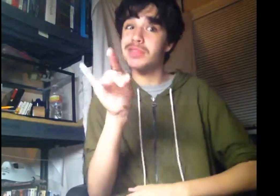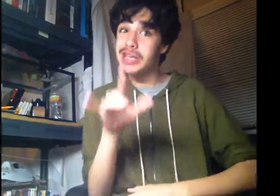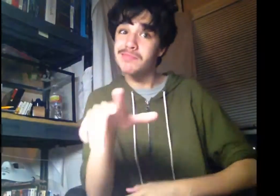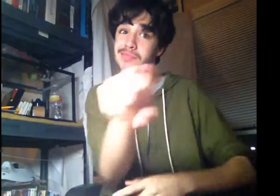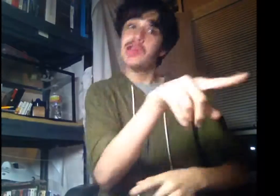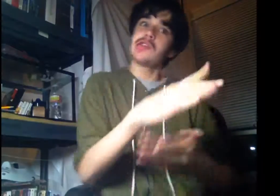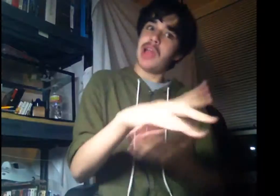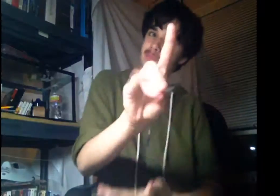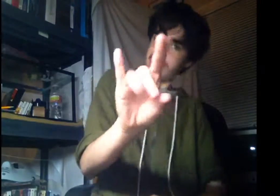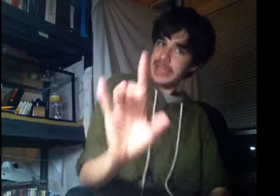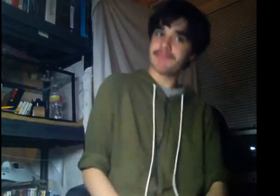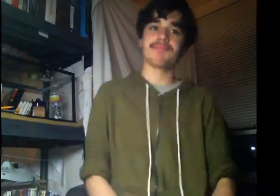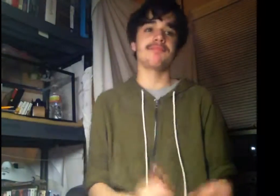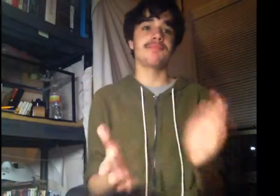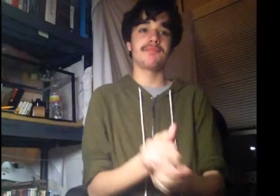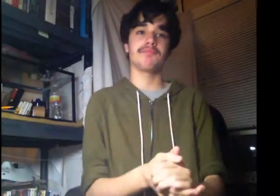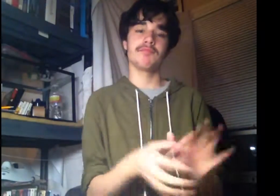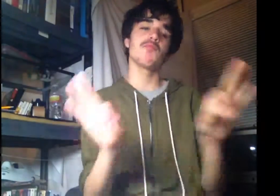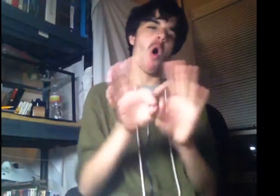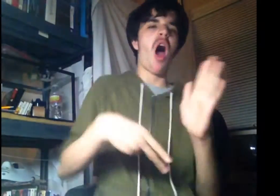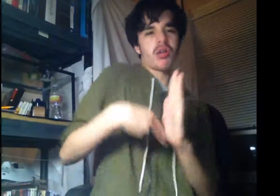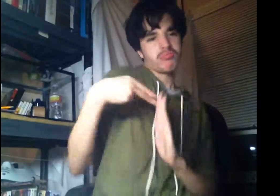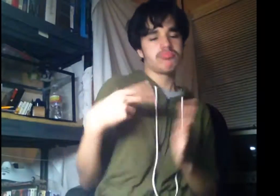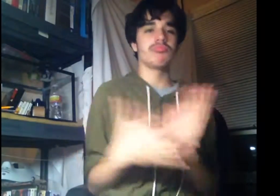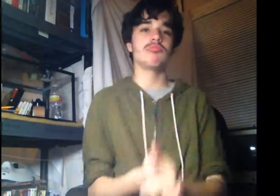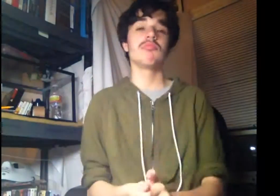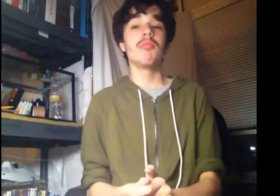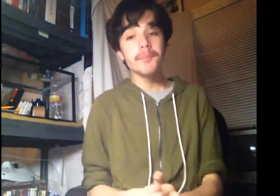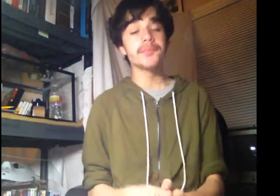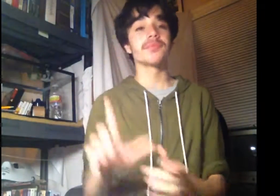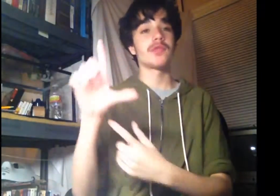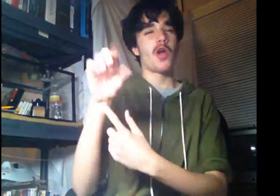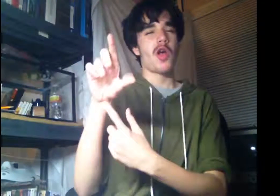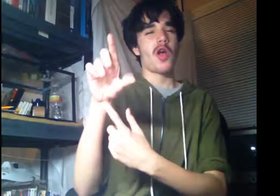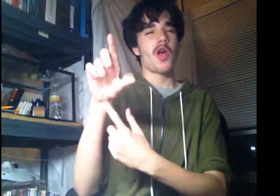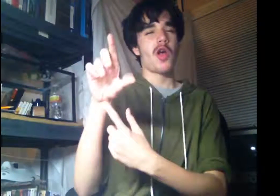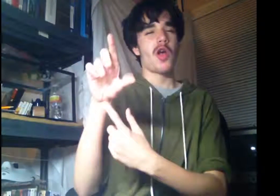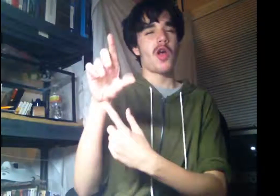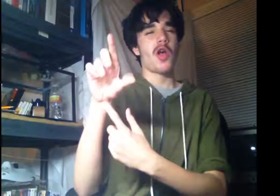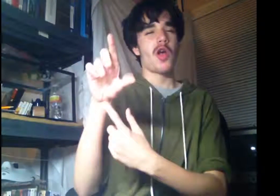Countless times. So to be able to accomplish that is amazing.